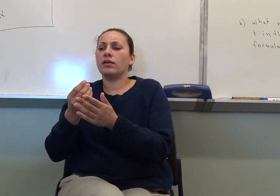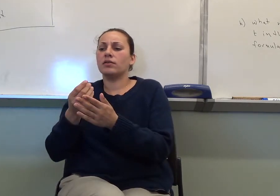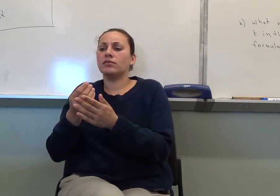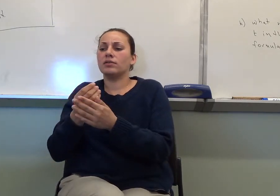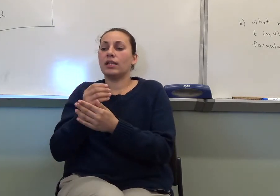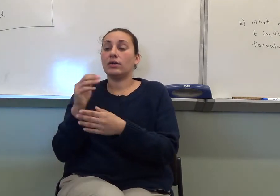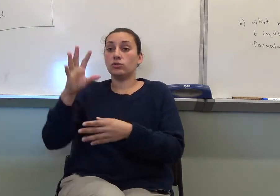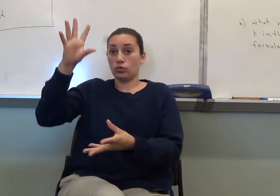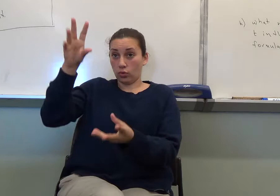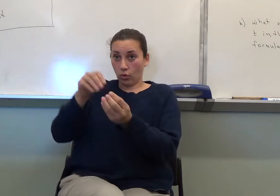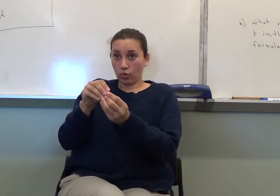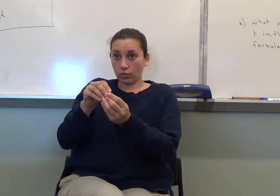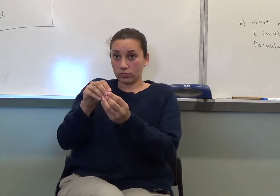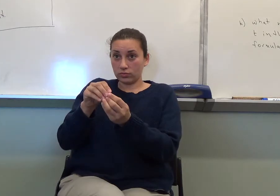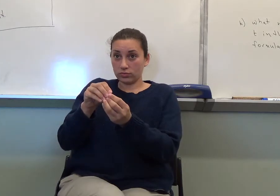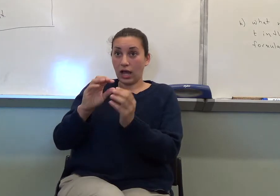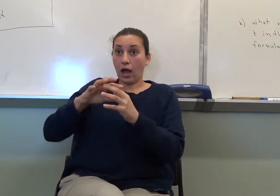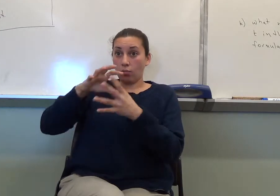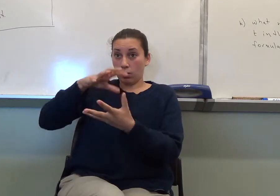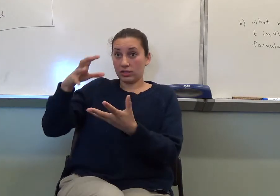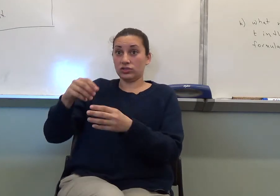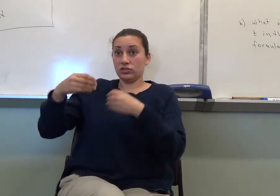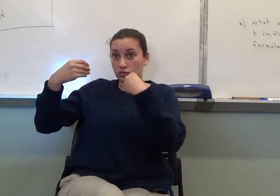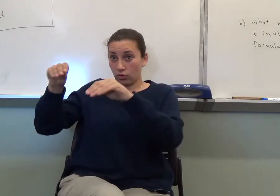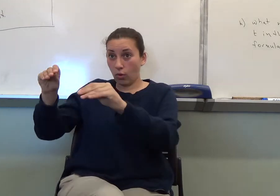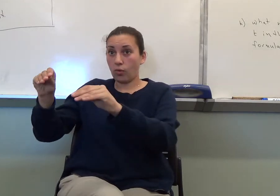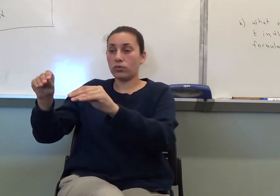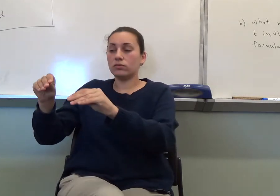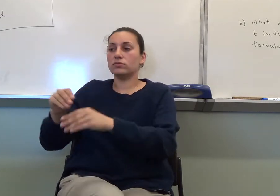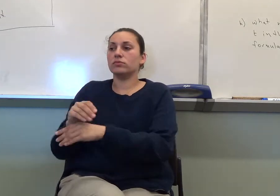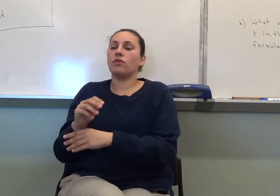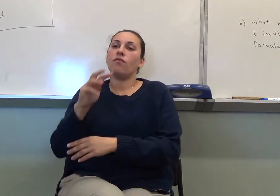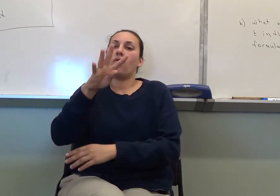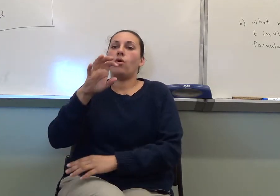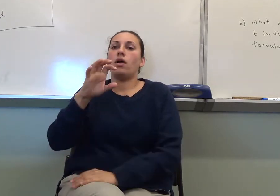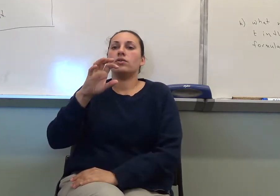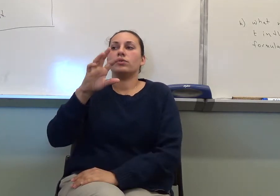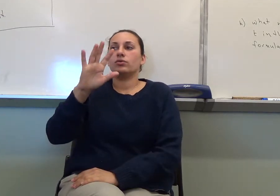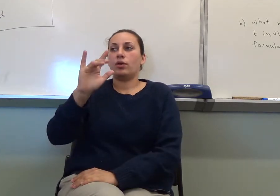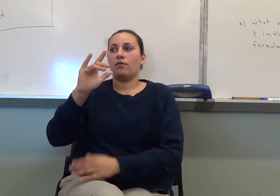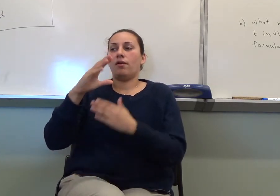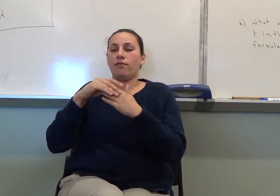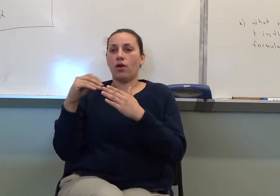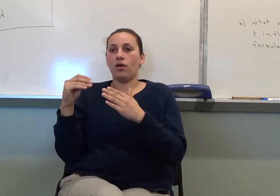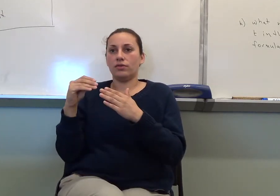425 total. So she's going to get a commission on 225, right?